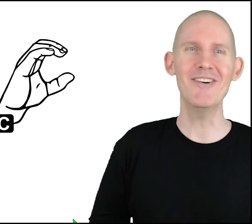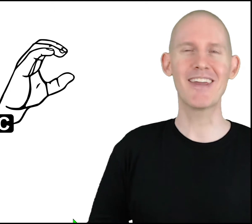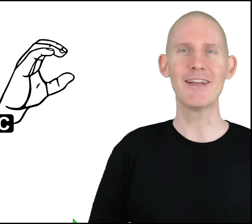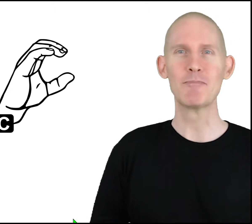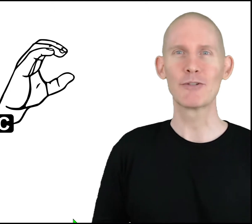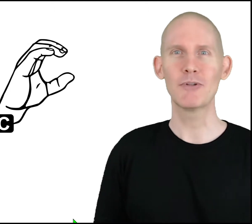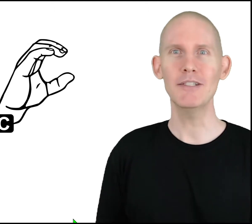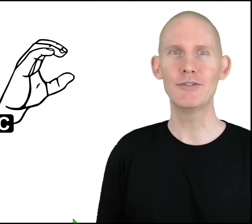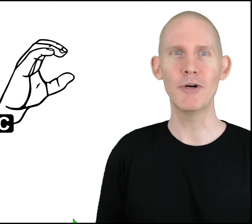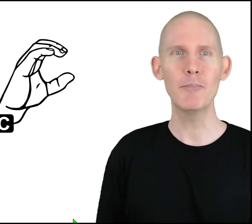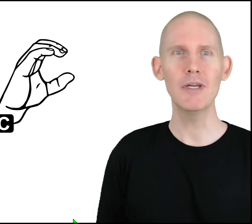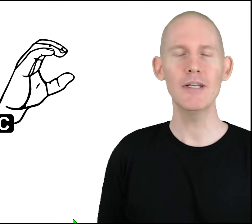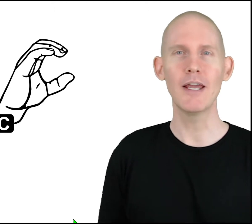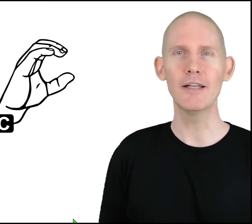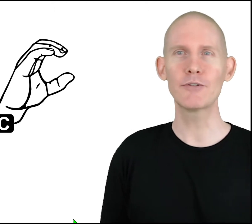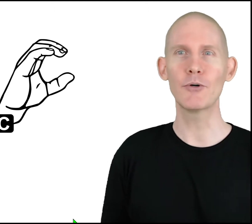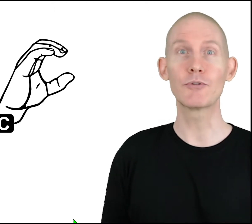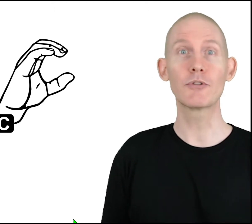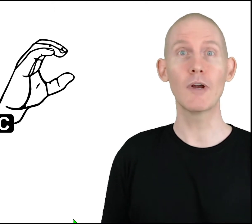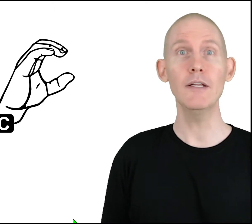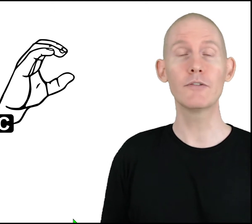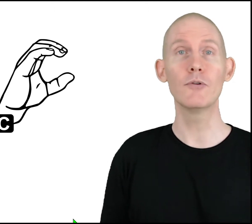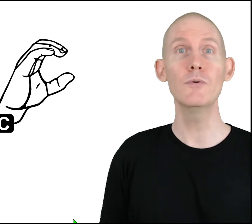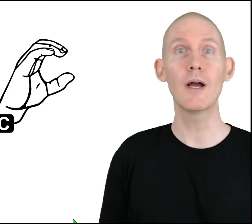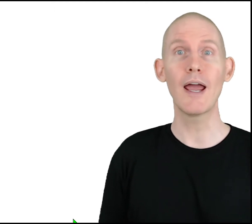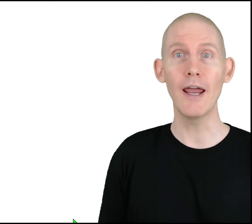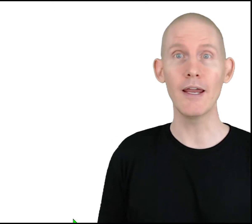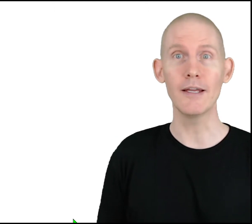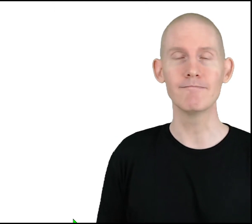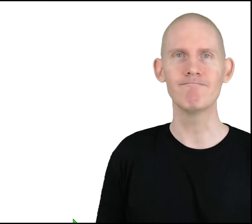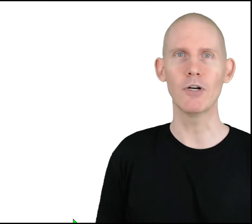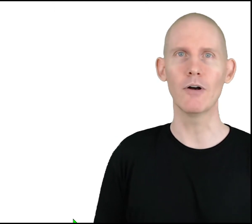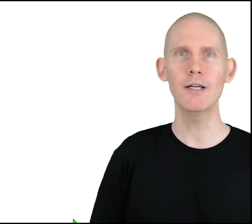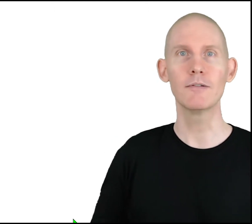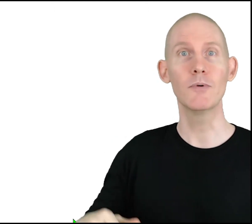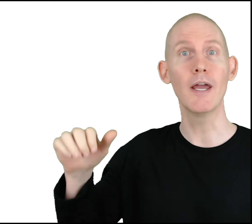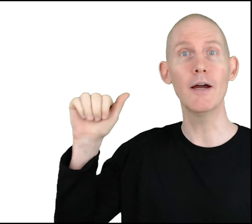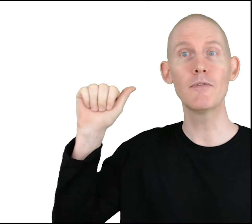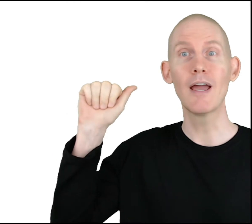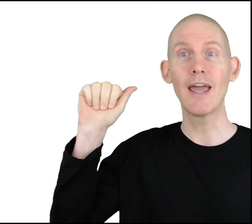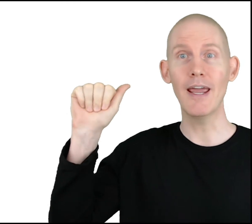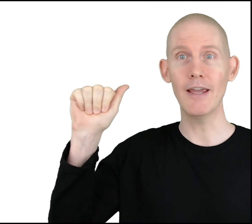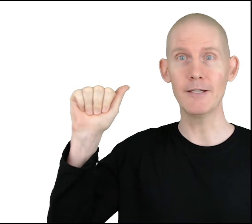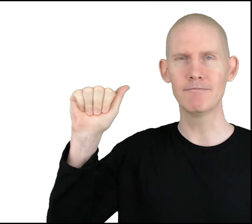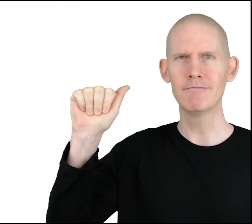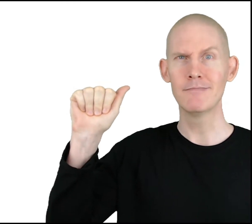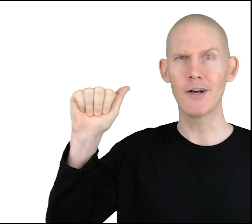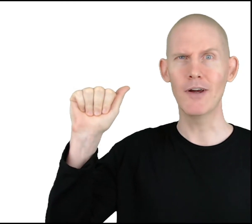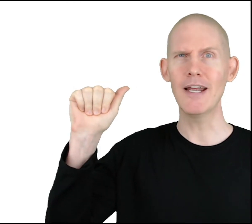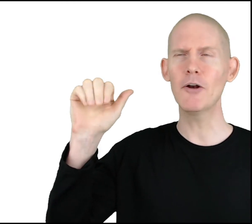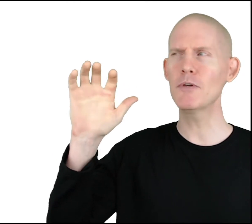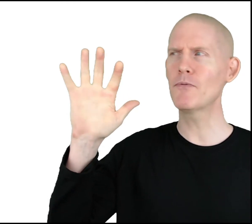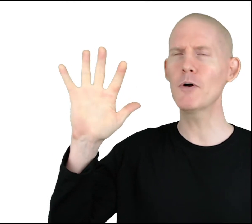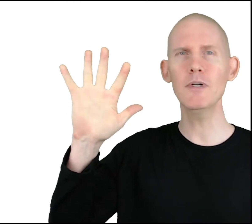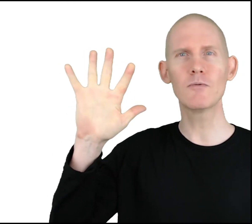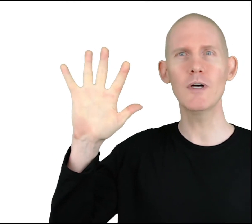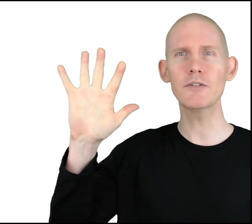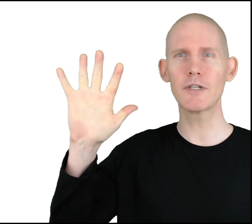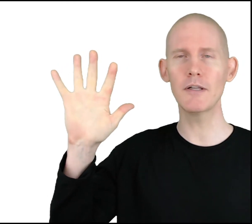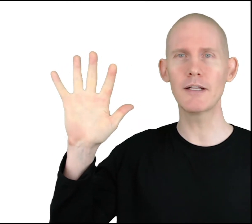Okay, so let's jump in and let's go straight to A. All right, we have A. All right, how do we form it? Well, start like this.